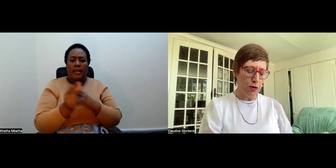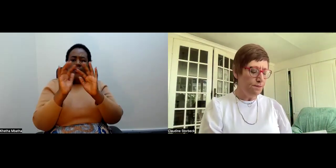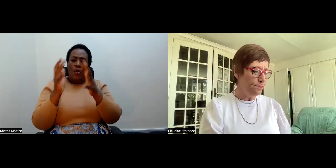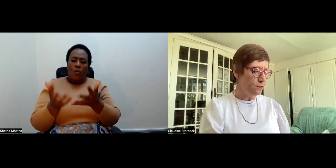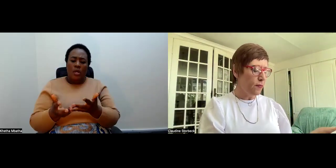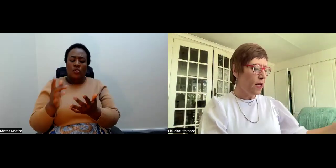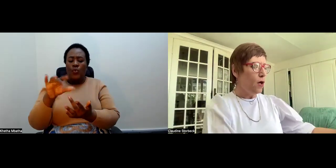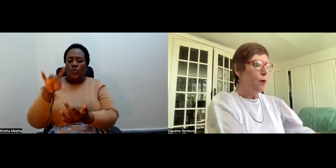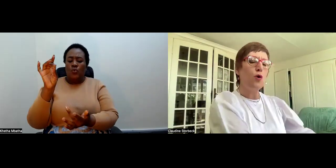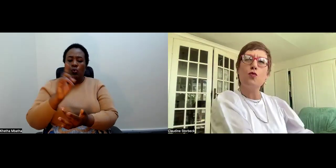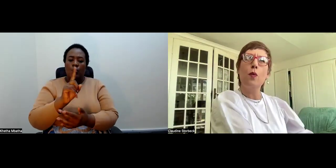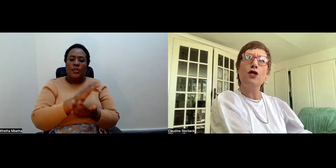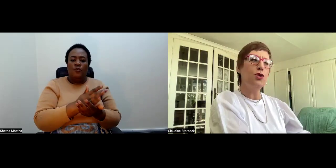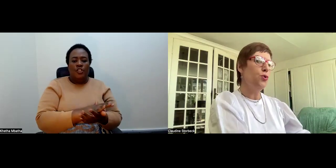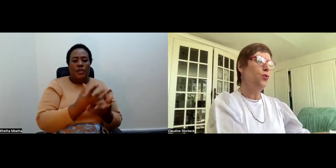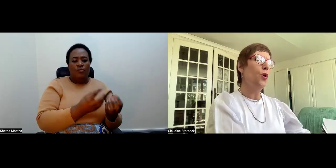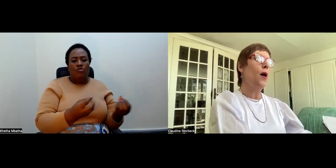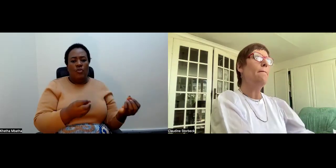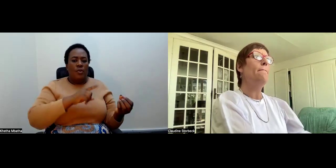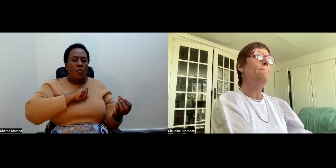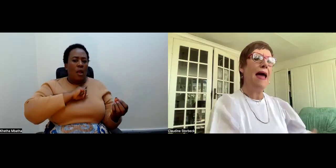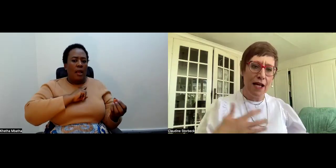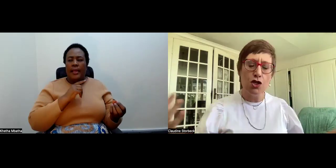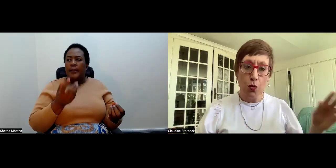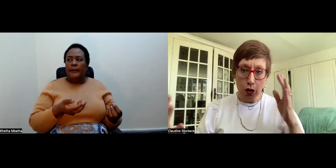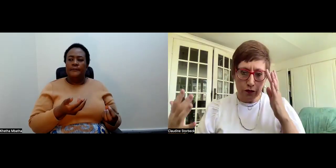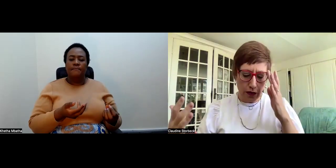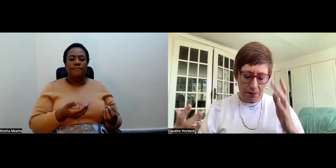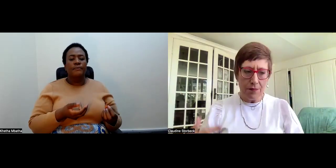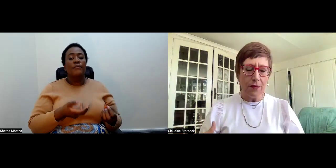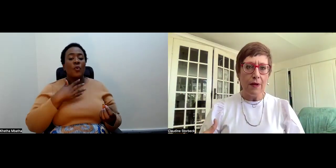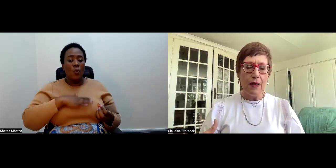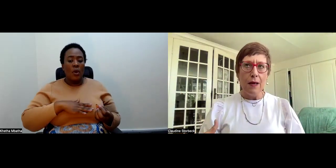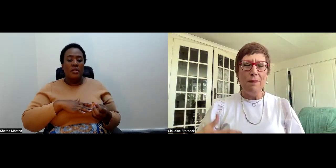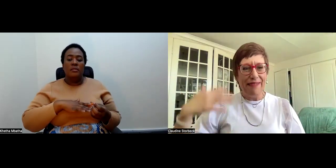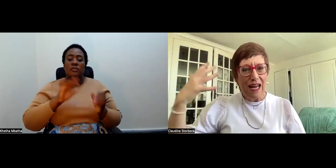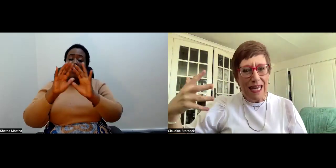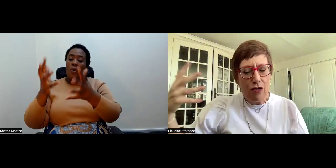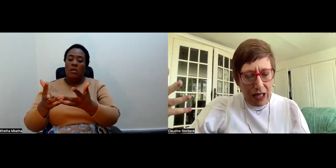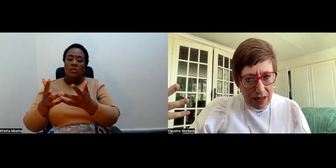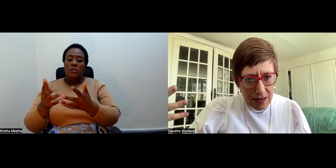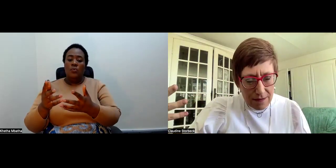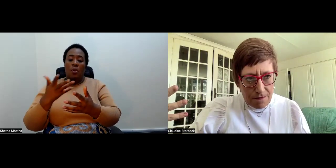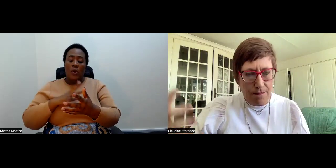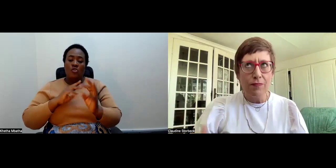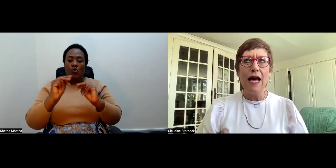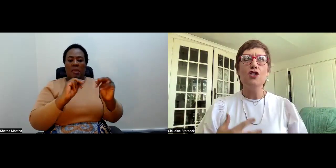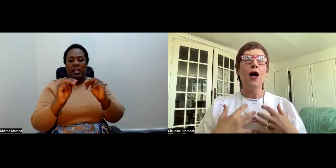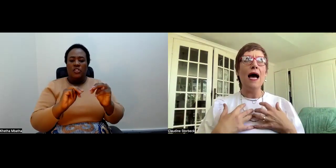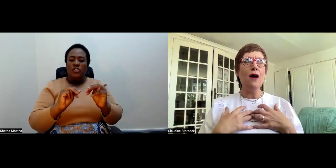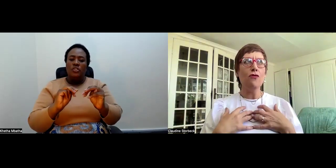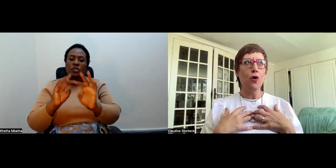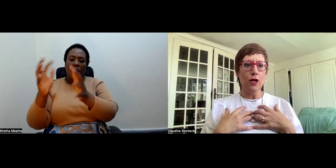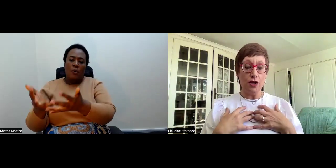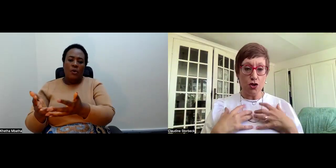our children because we want to manage the world for them, but they're hearing it. And